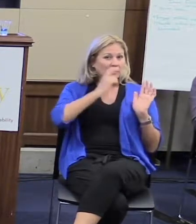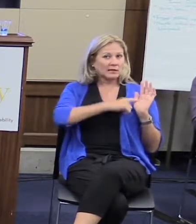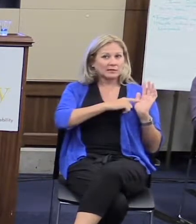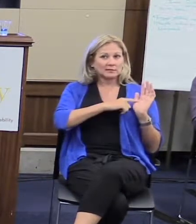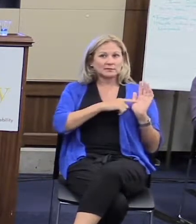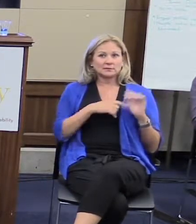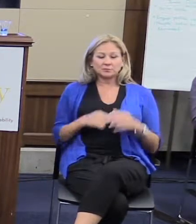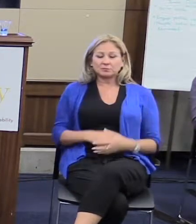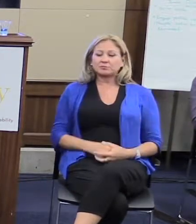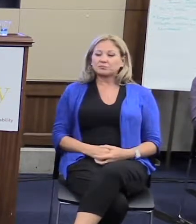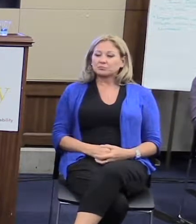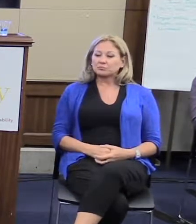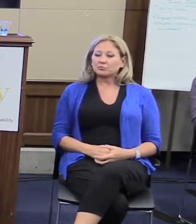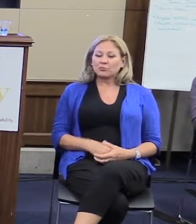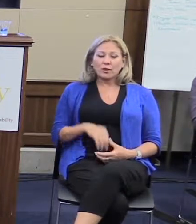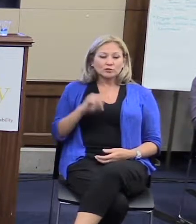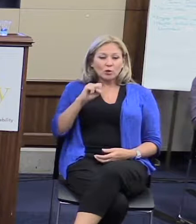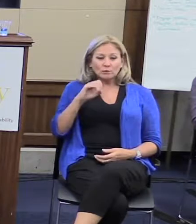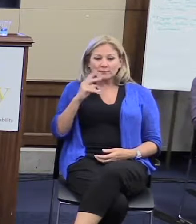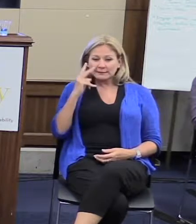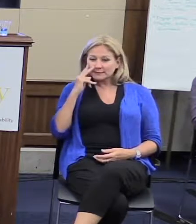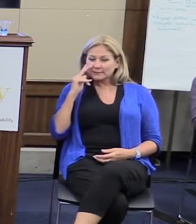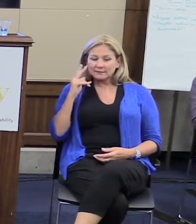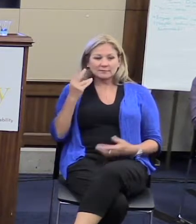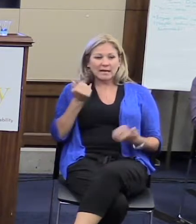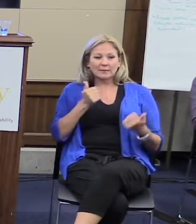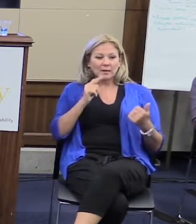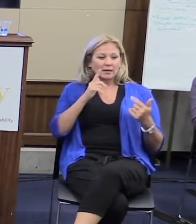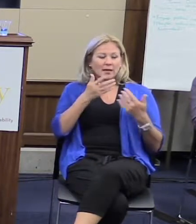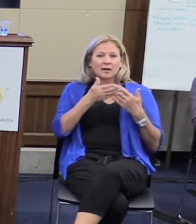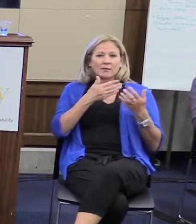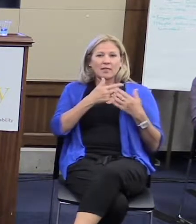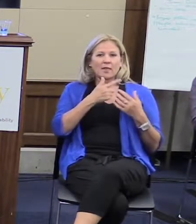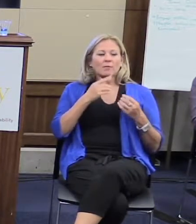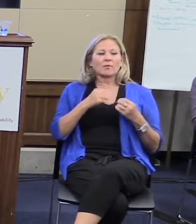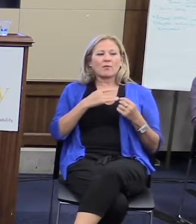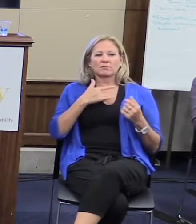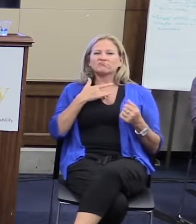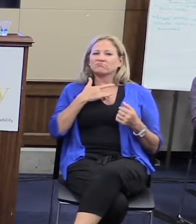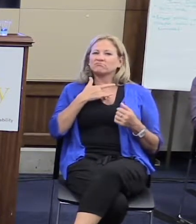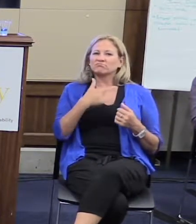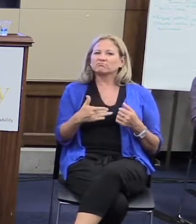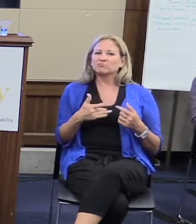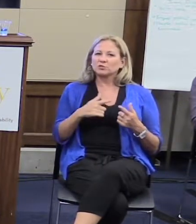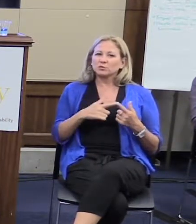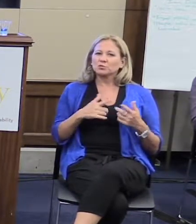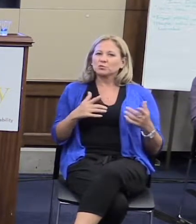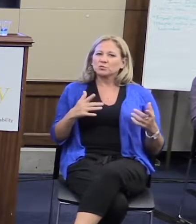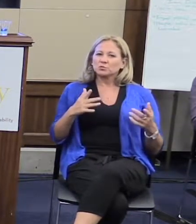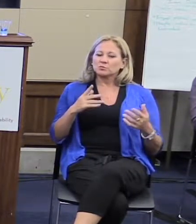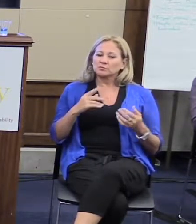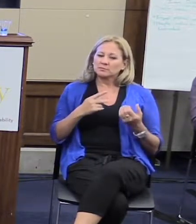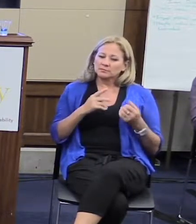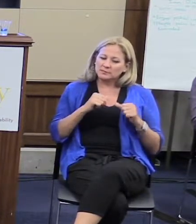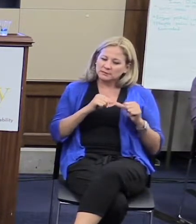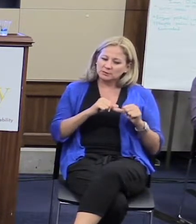written pieces, through social media, or any other means, they're going to be much more likely to continue to want to do that.